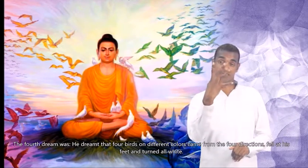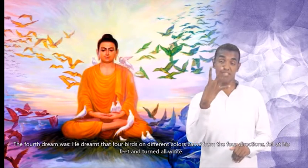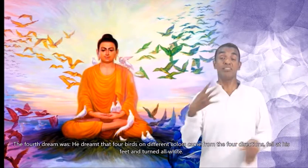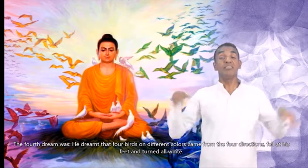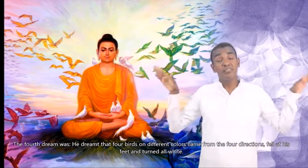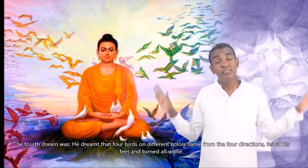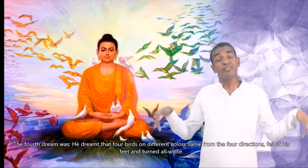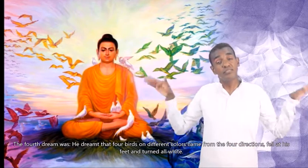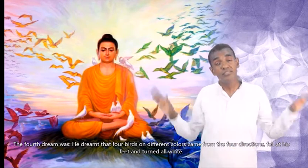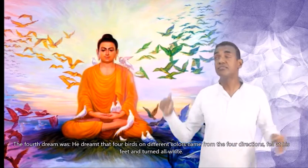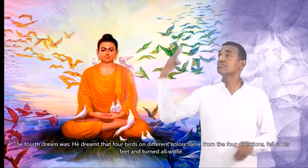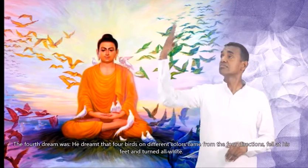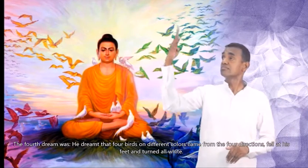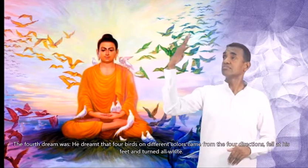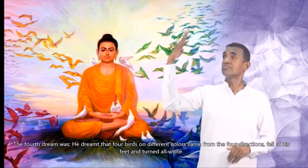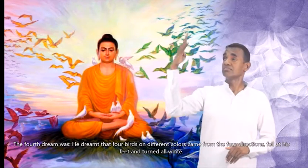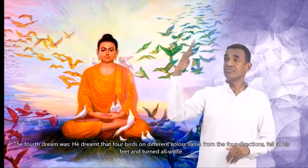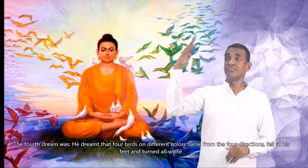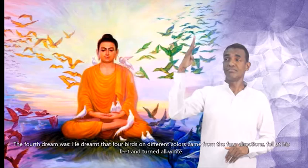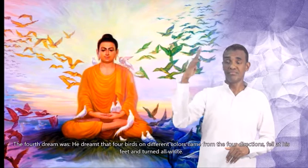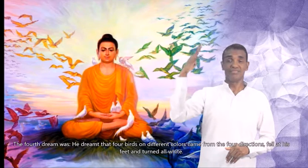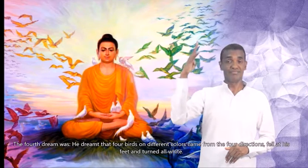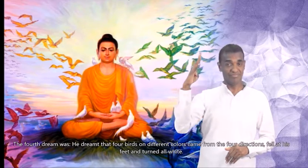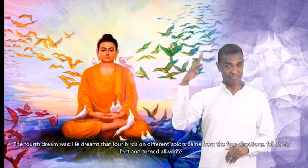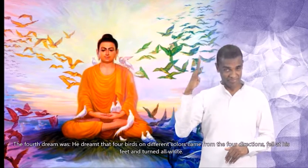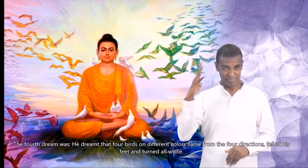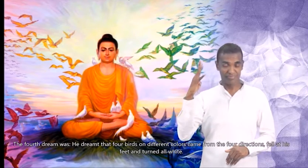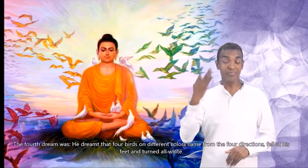at his feet and turned all white.